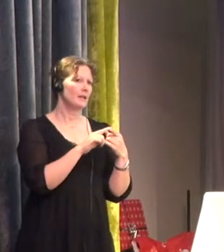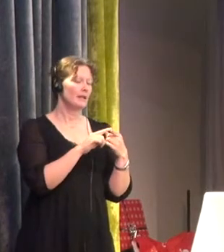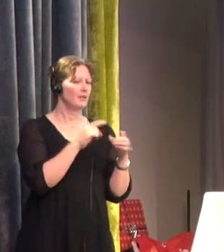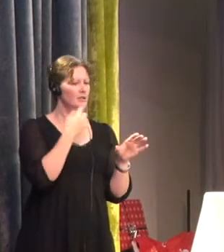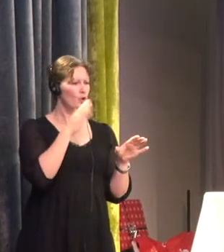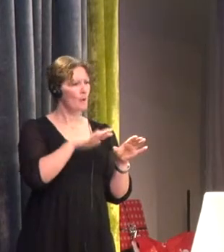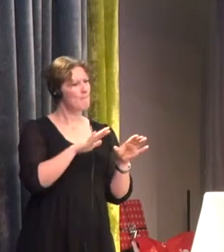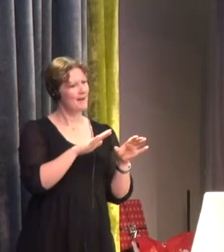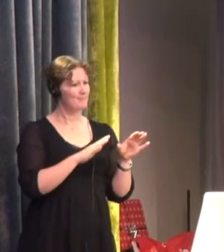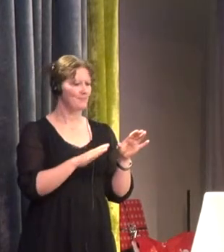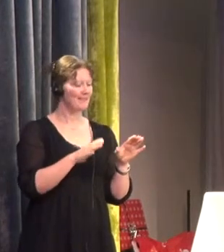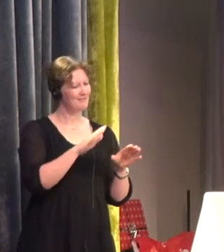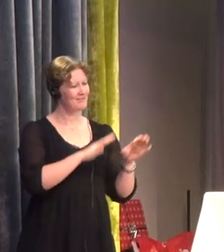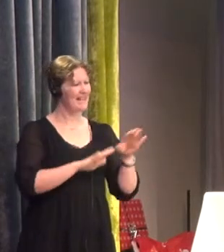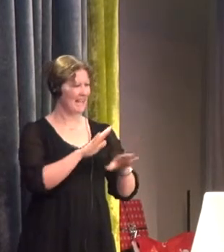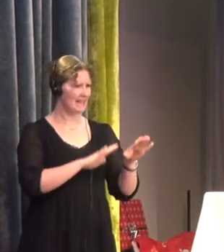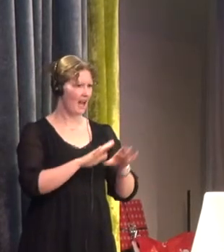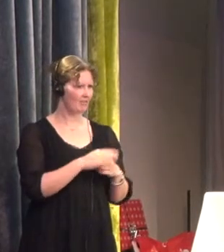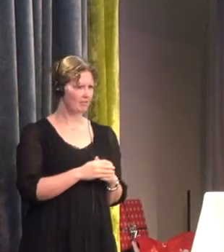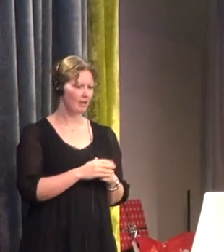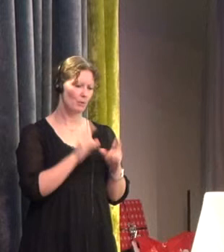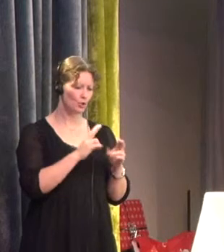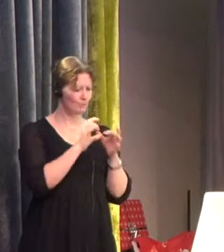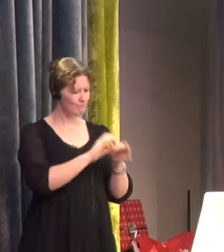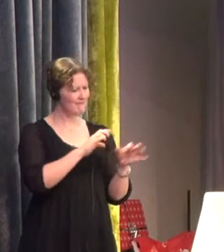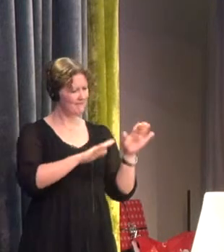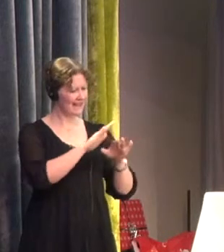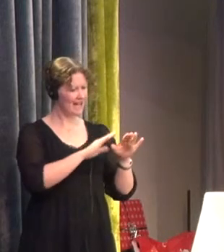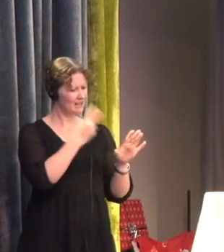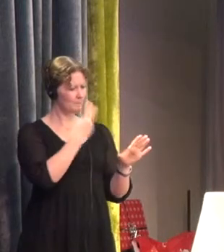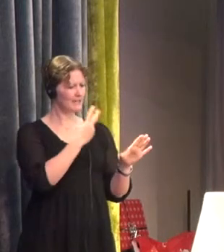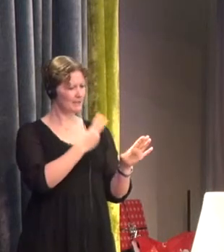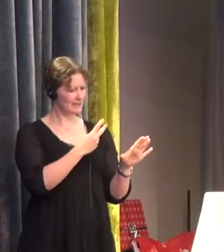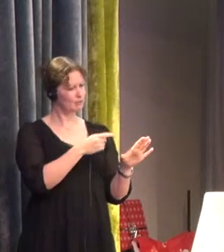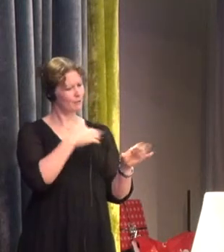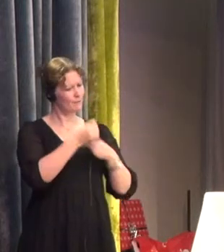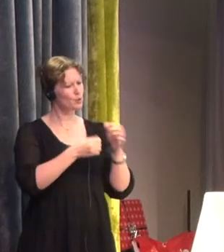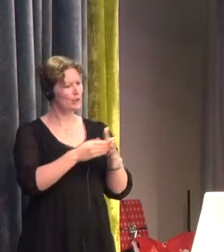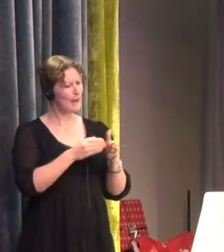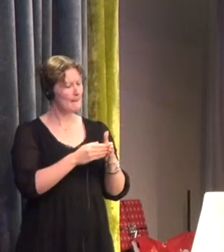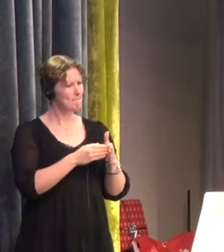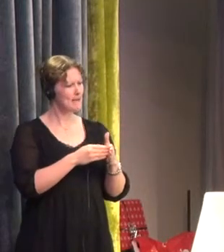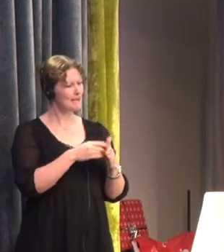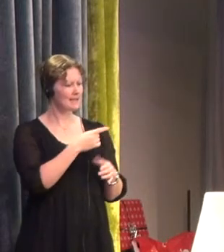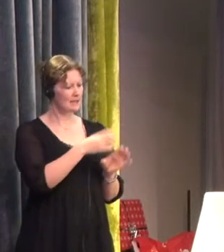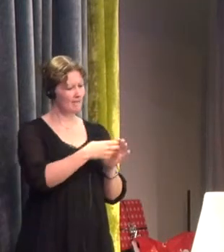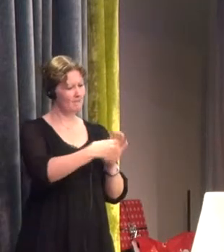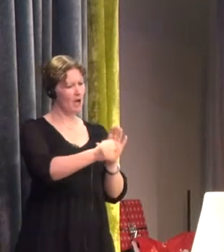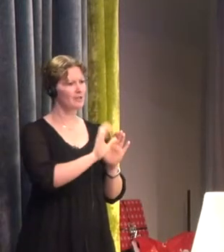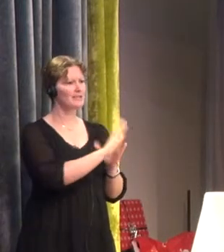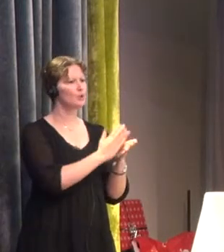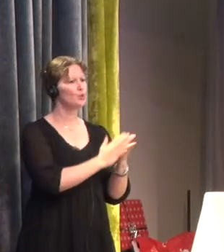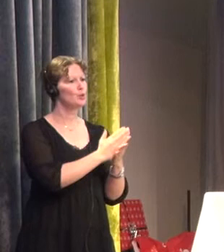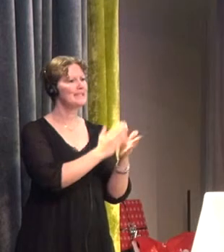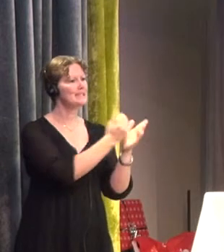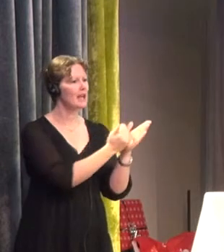paternalistic measures, people with disabilities have been stripped of those decisions. And unfortunately, the practical reality